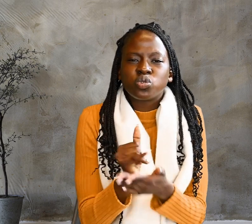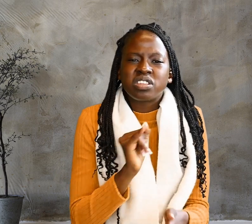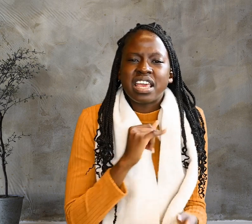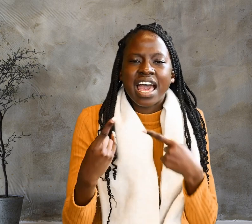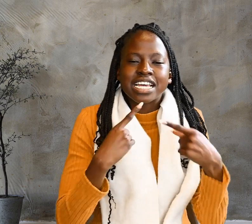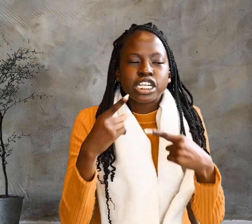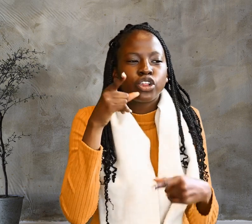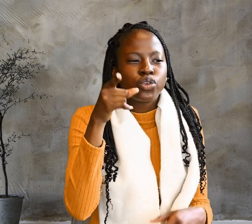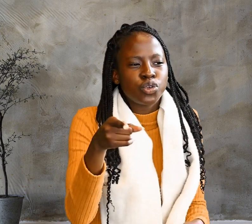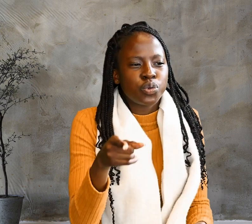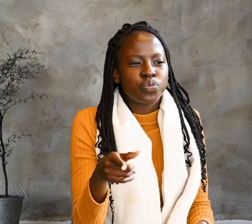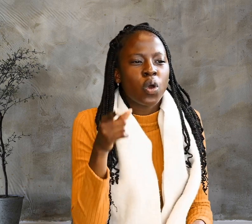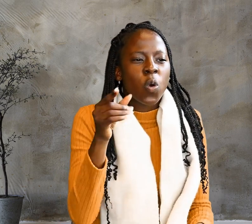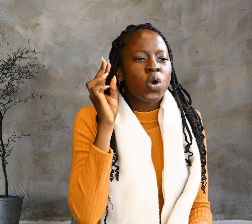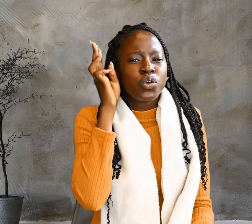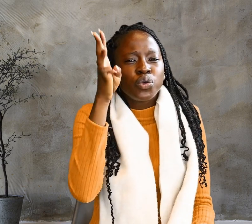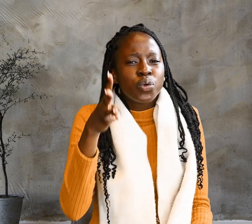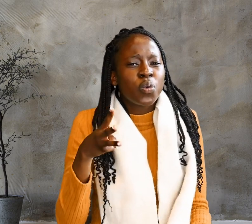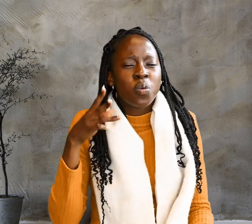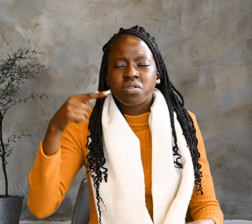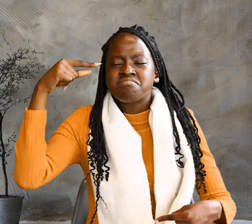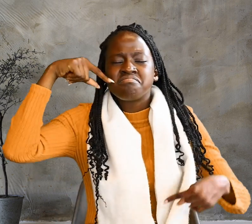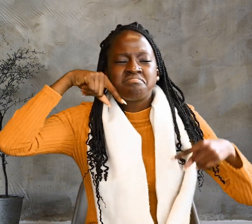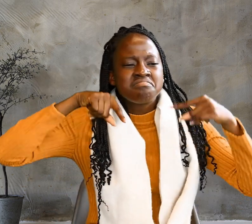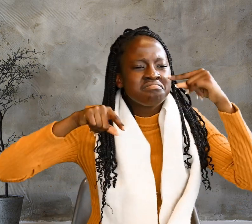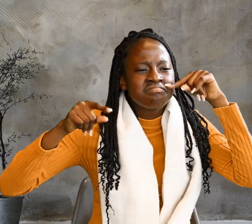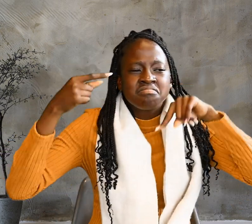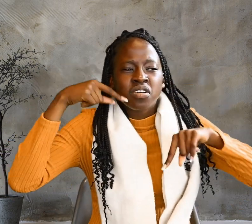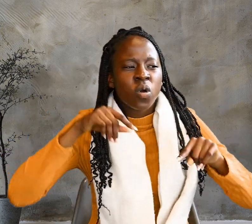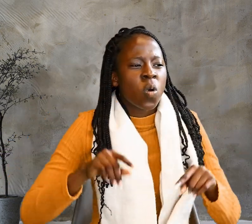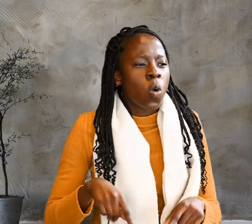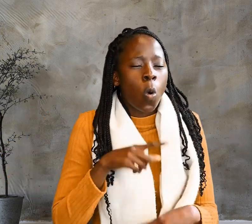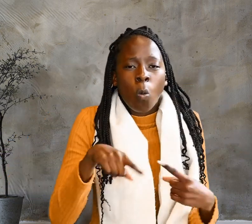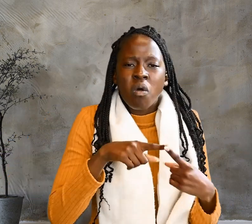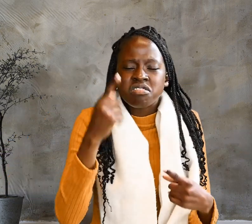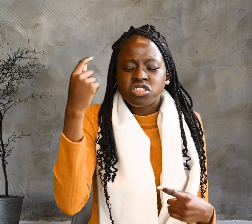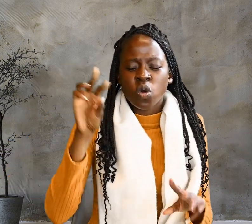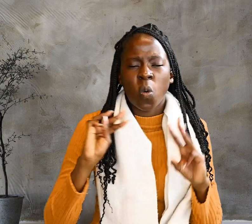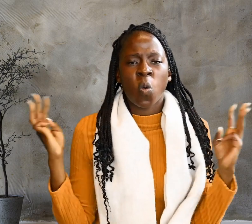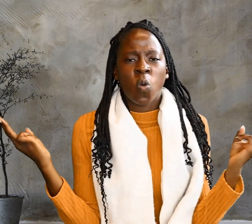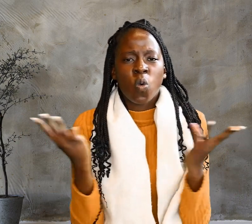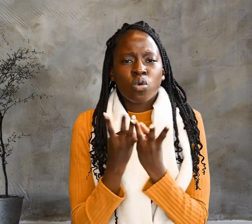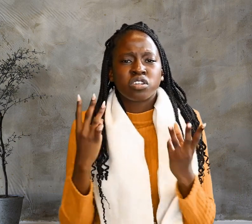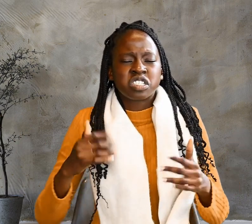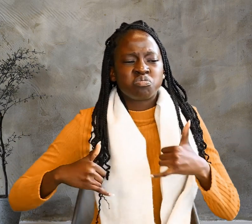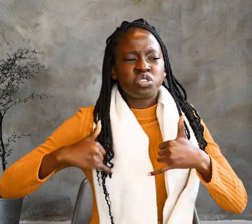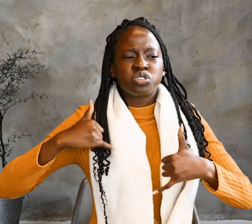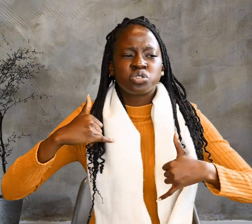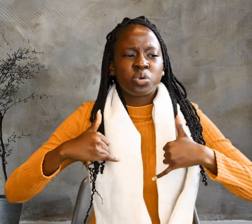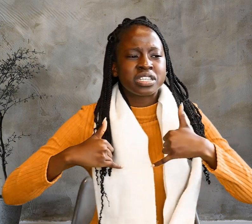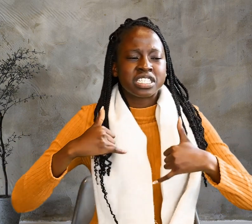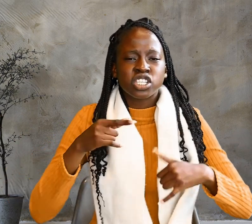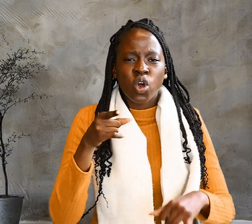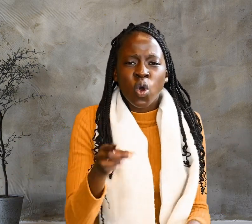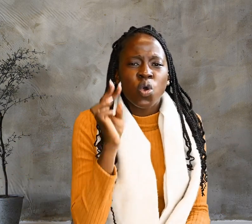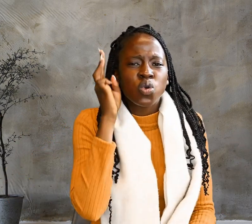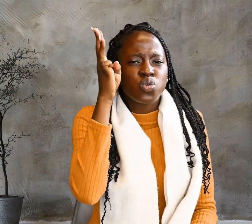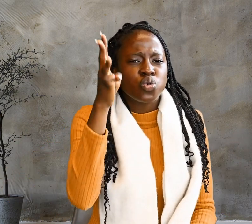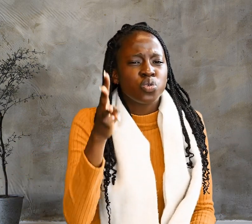you, you will weep and mourn while the world rejoices. You will grieve, but your